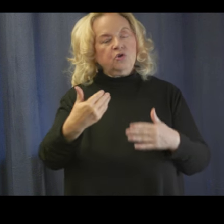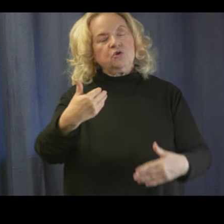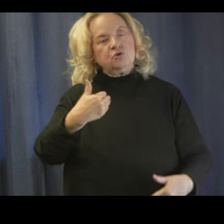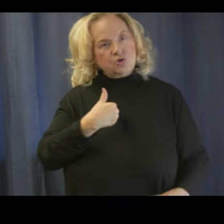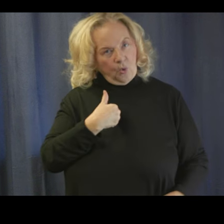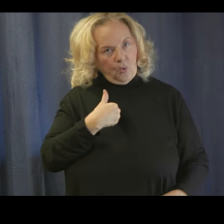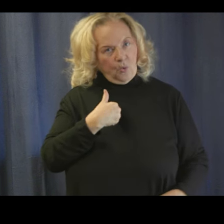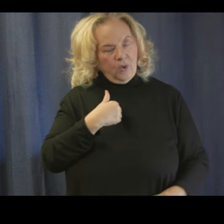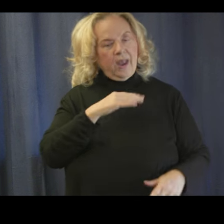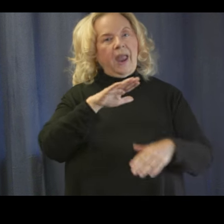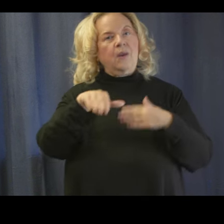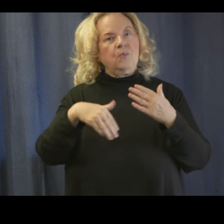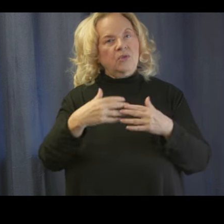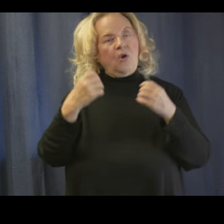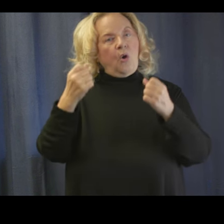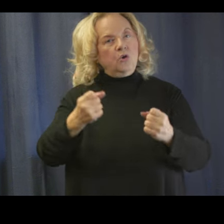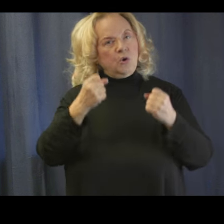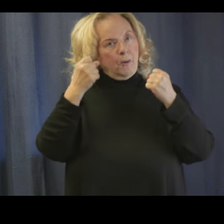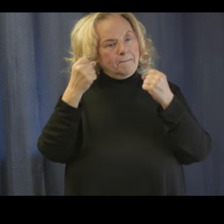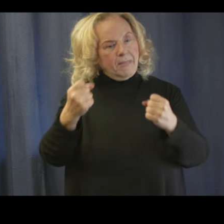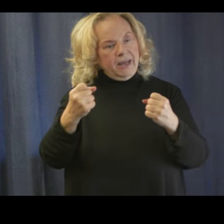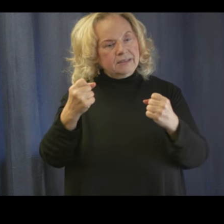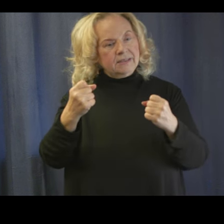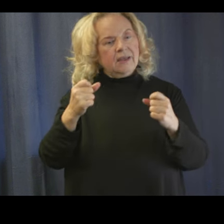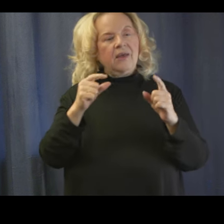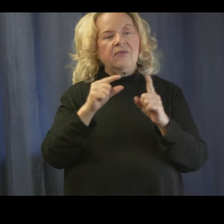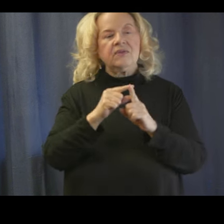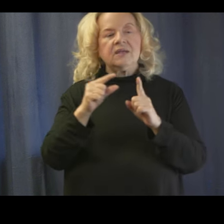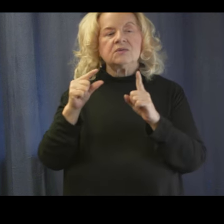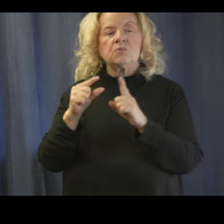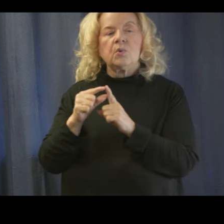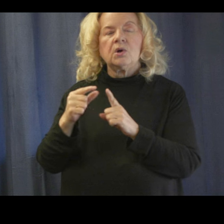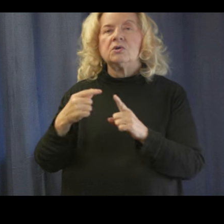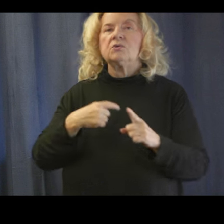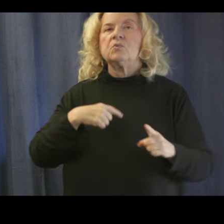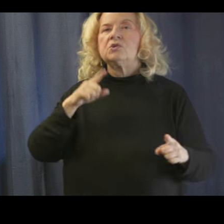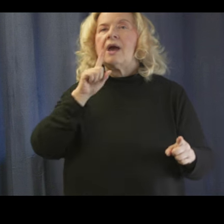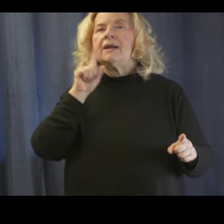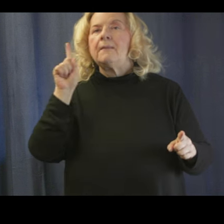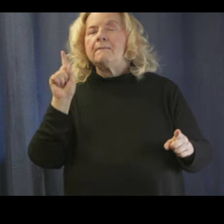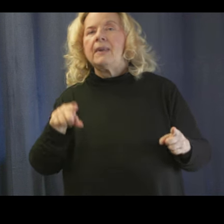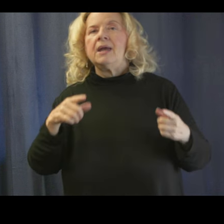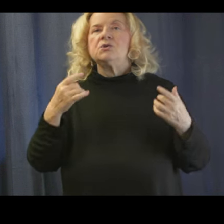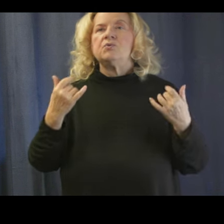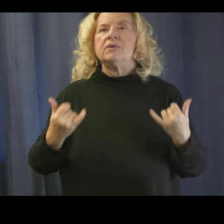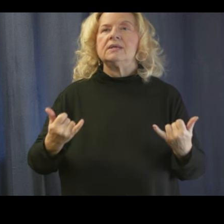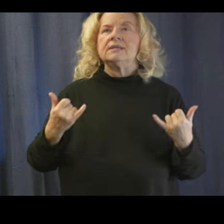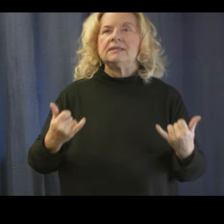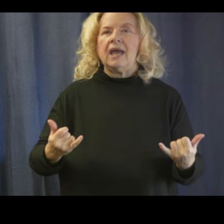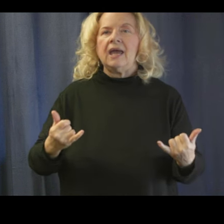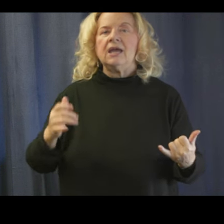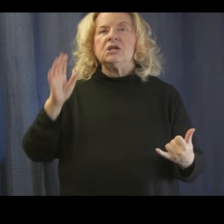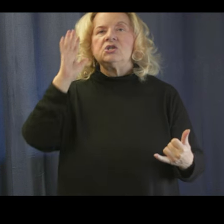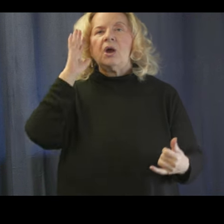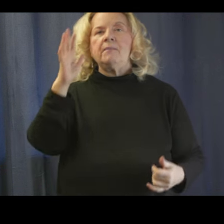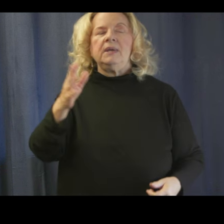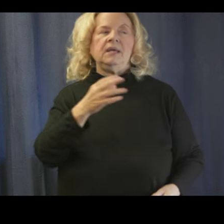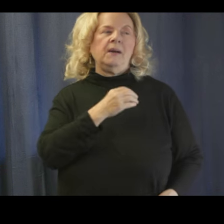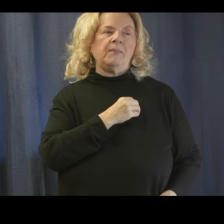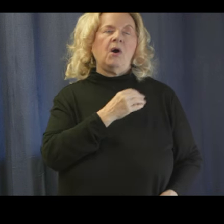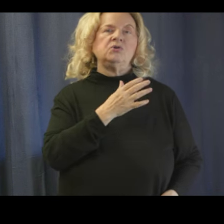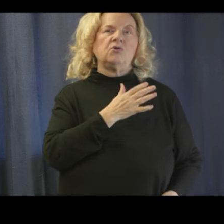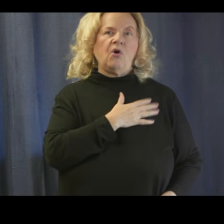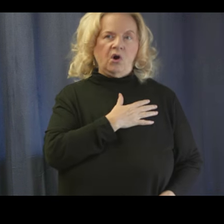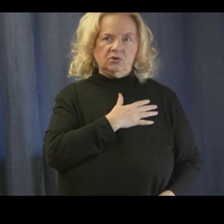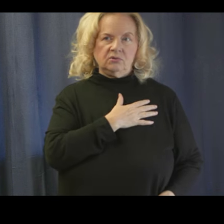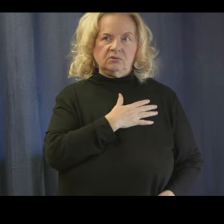your heart, with all your soul, and with all your might. And these words which I command you this